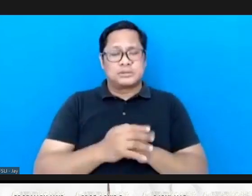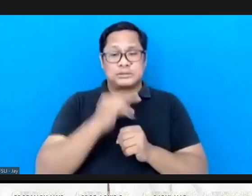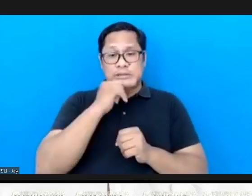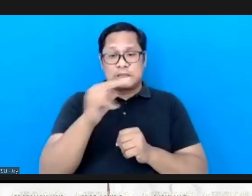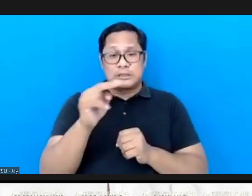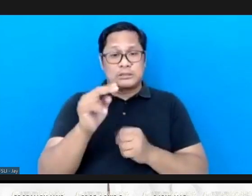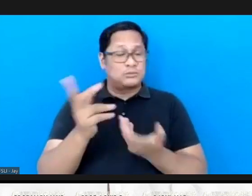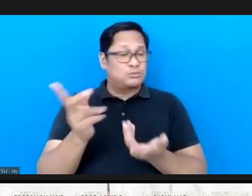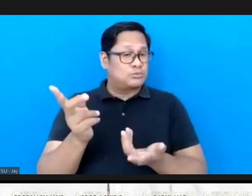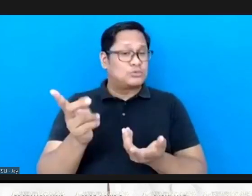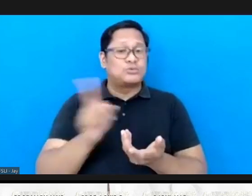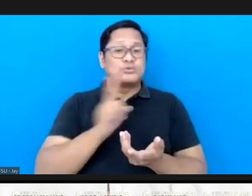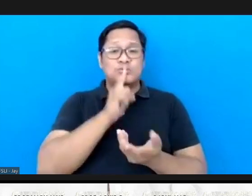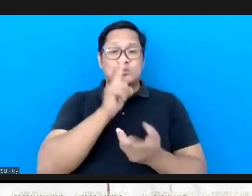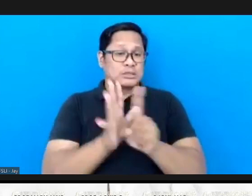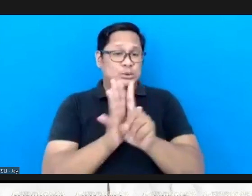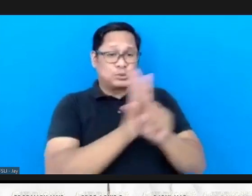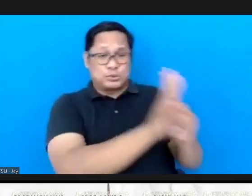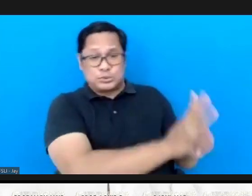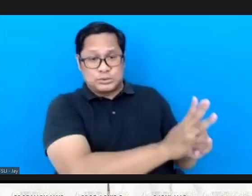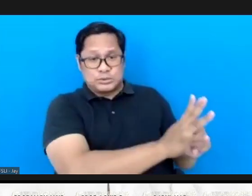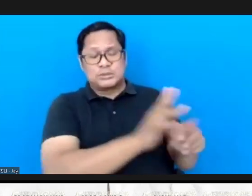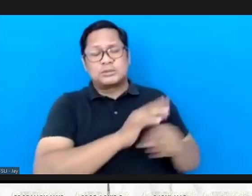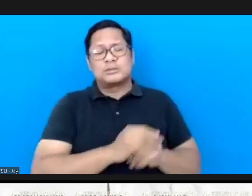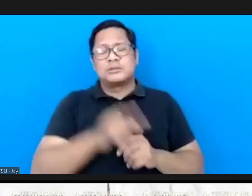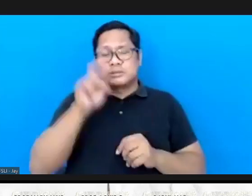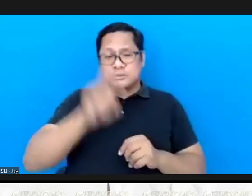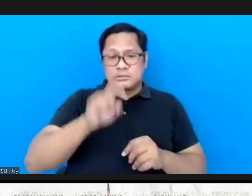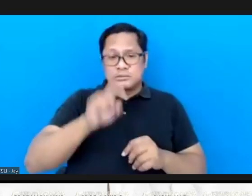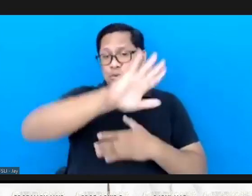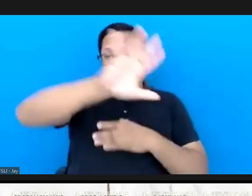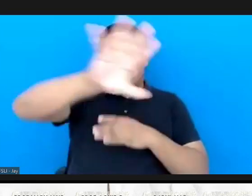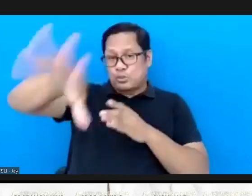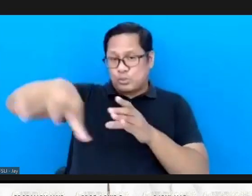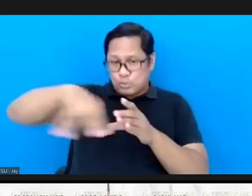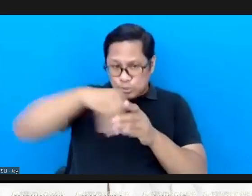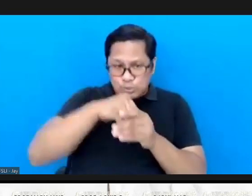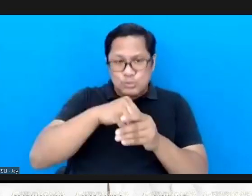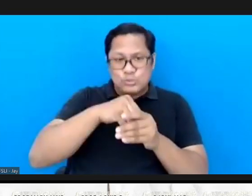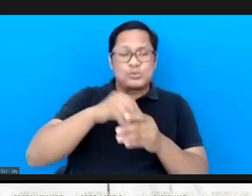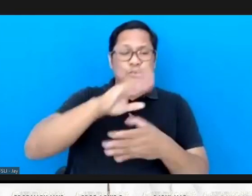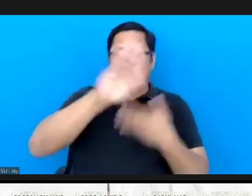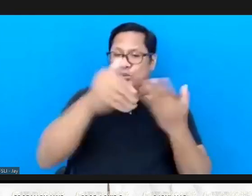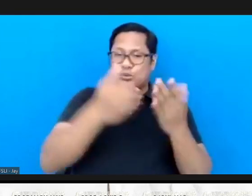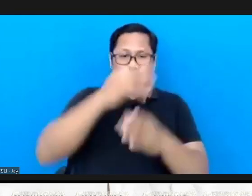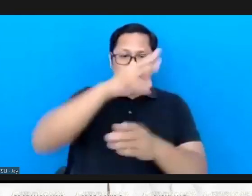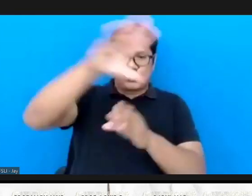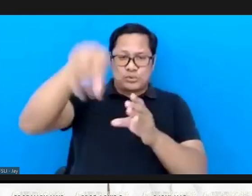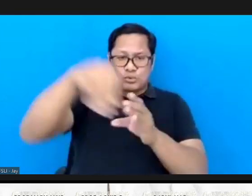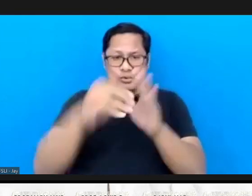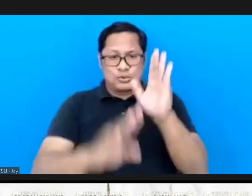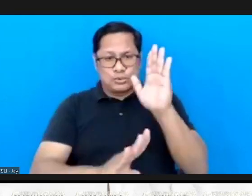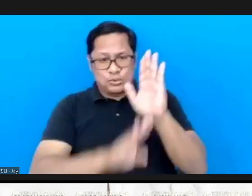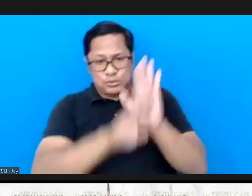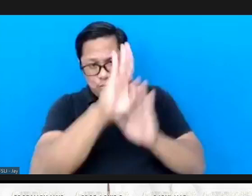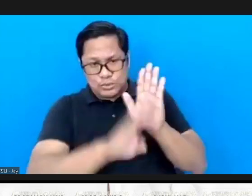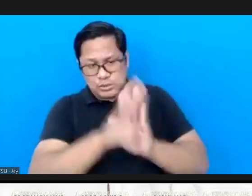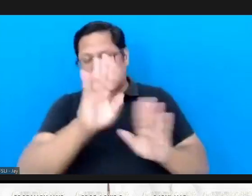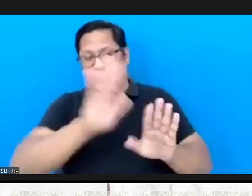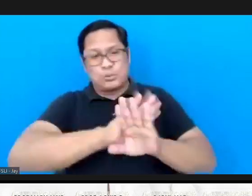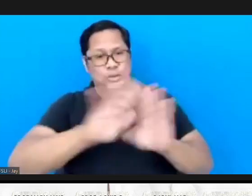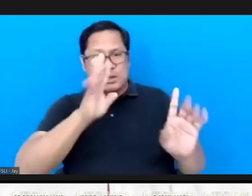sinasabi nating exclusivity. Dapat lahat ay kasama sa pag-unlad at walang